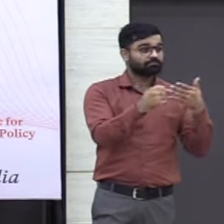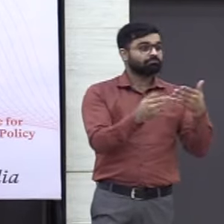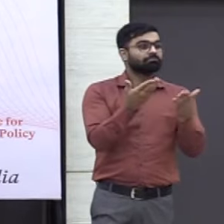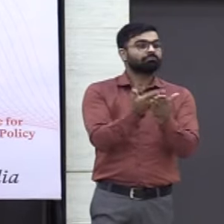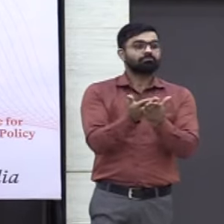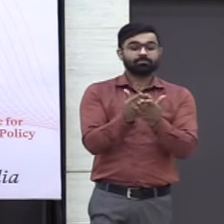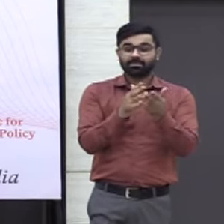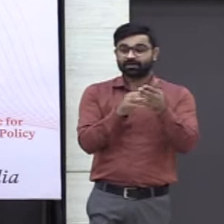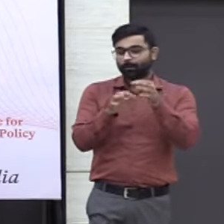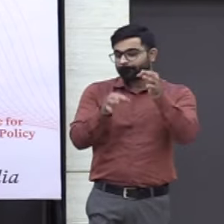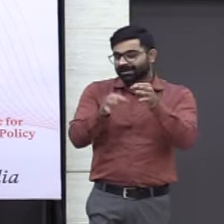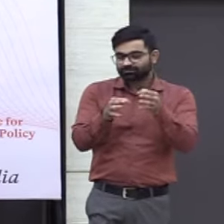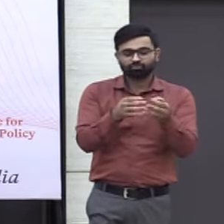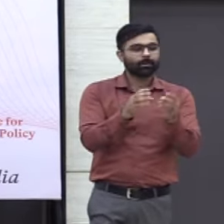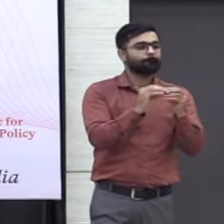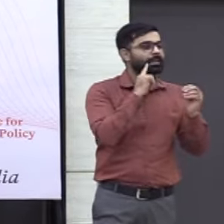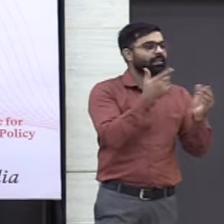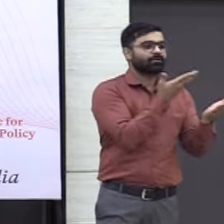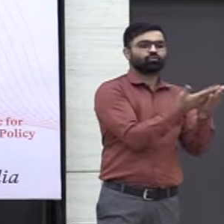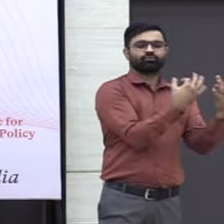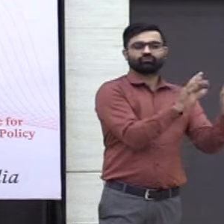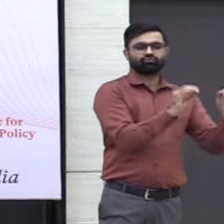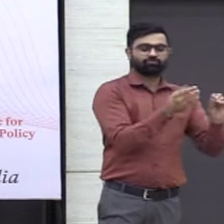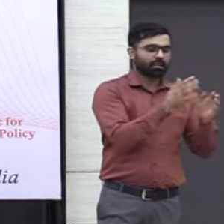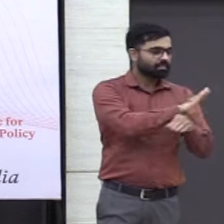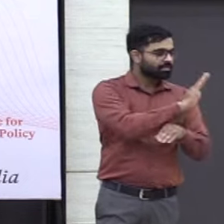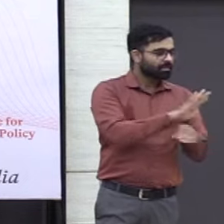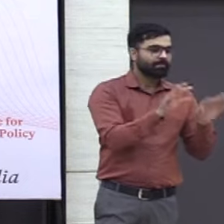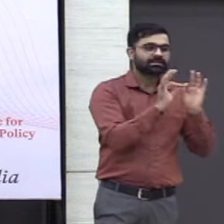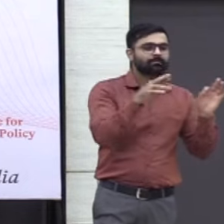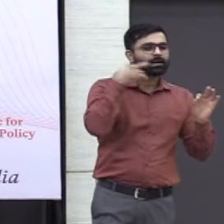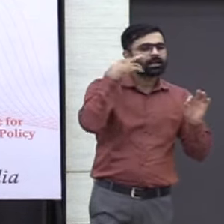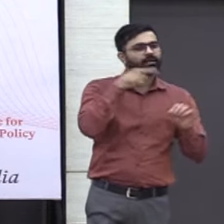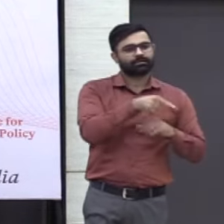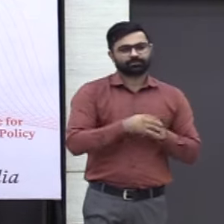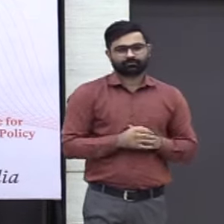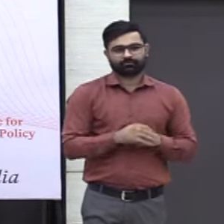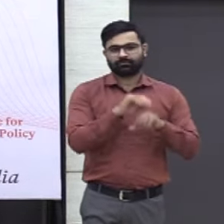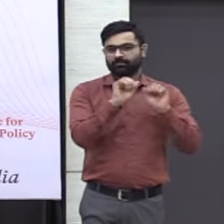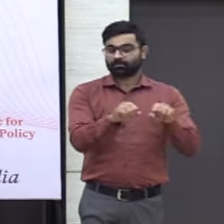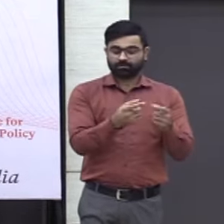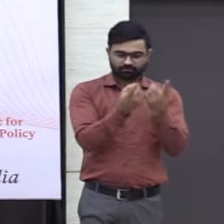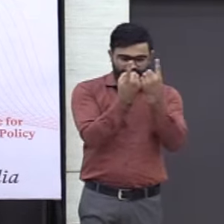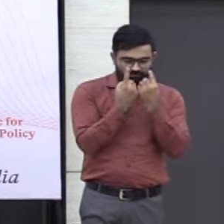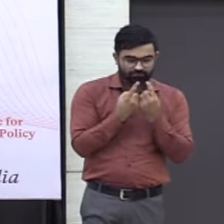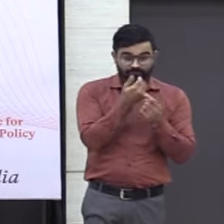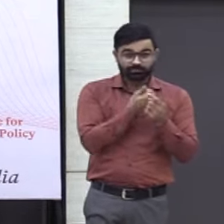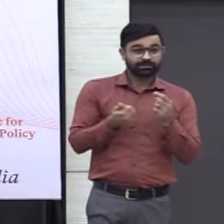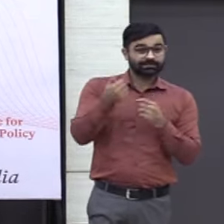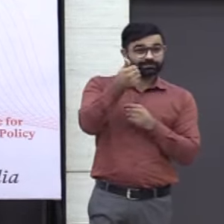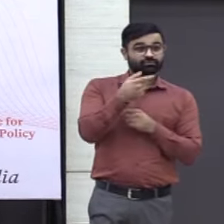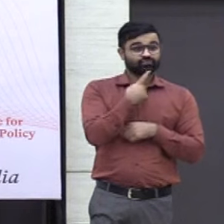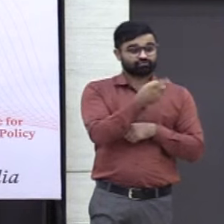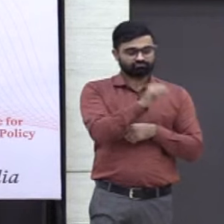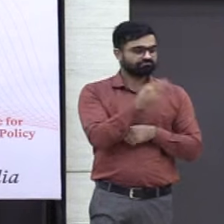prevent the magistrate to grant bail, but the bail will never be granted for the simple reason that the investigating authorities will